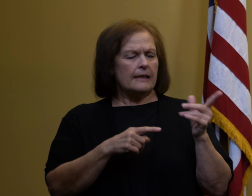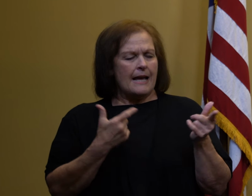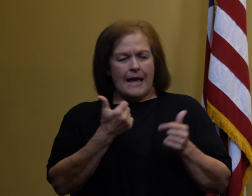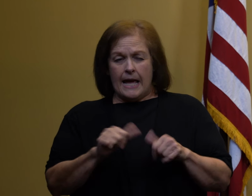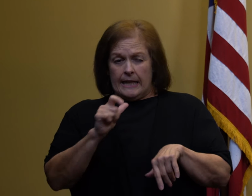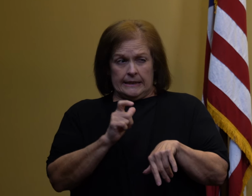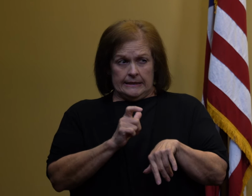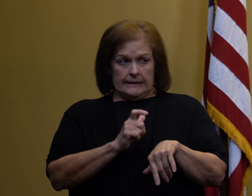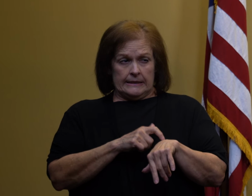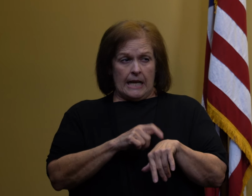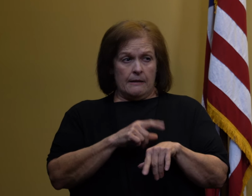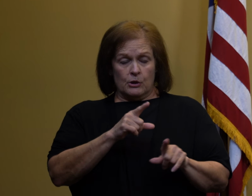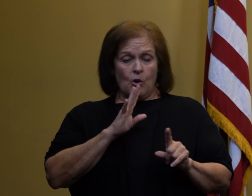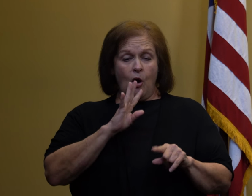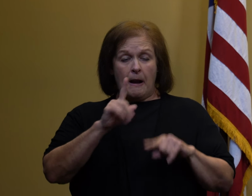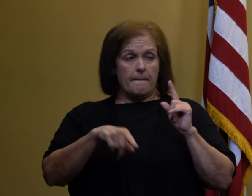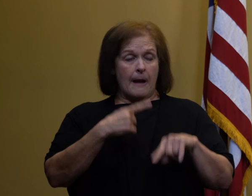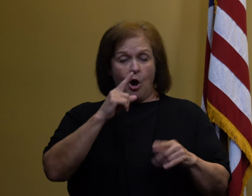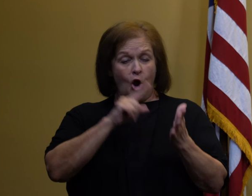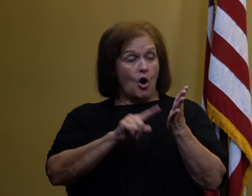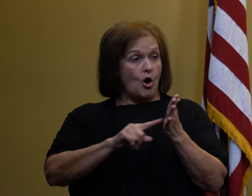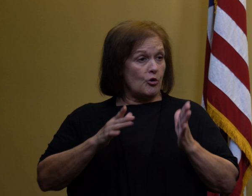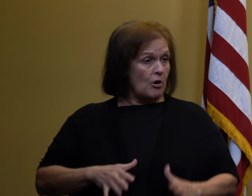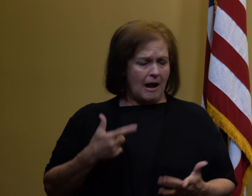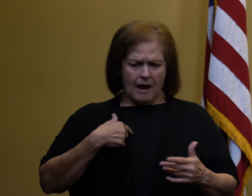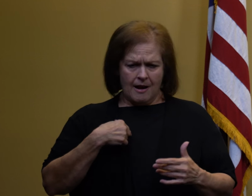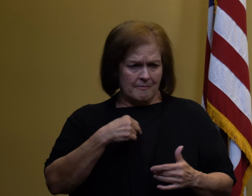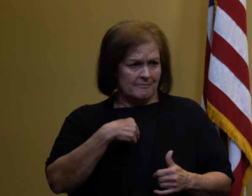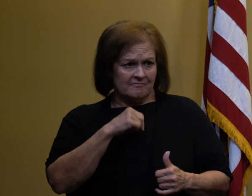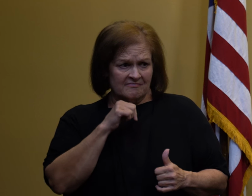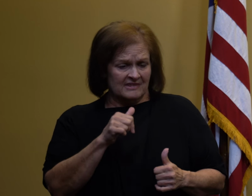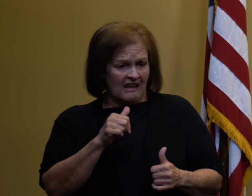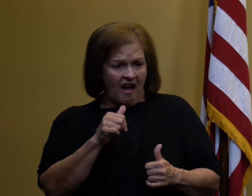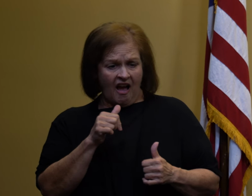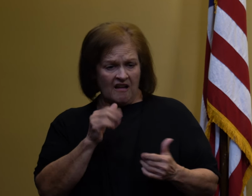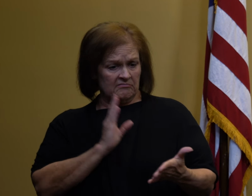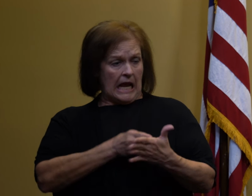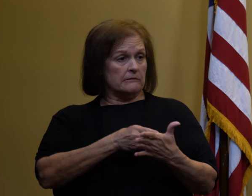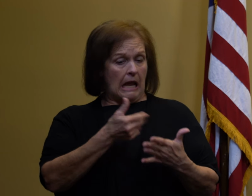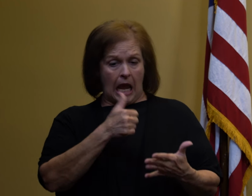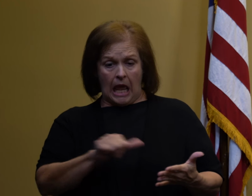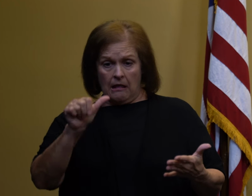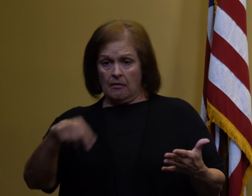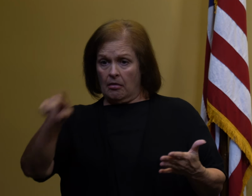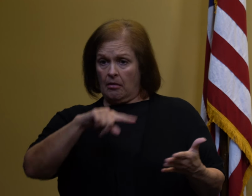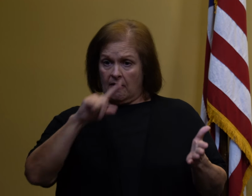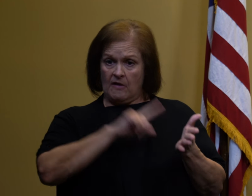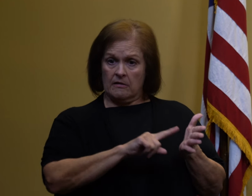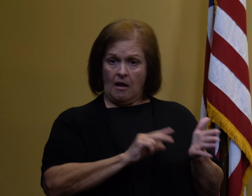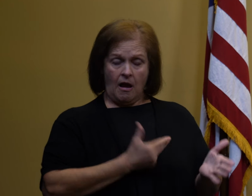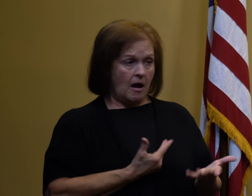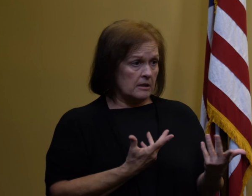or engaging the legislative auditor, I'm not against any investigations. I think that this particular